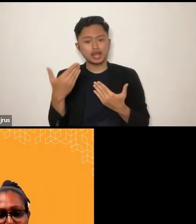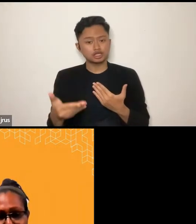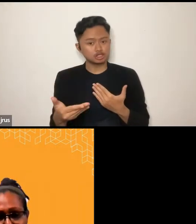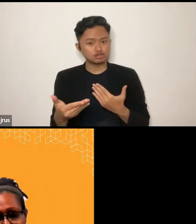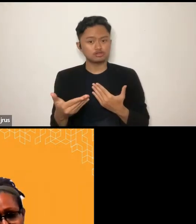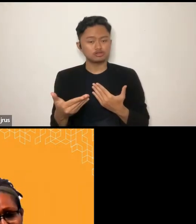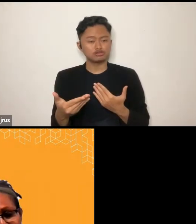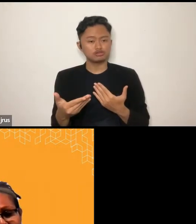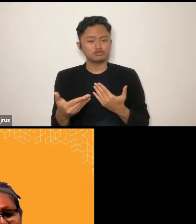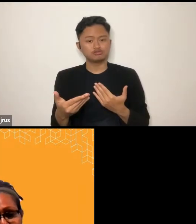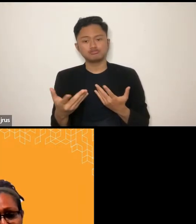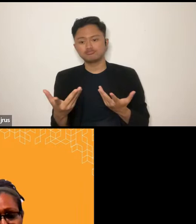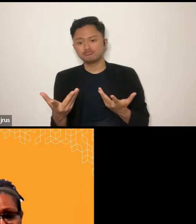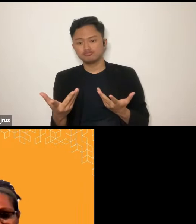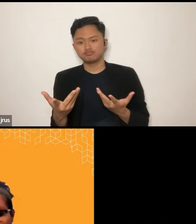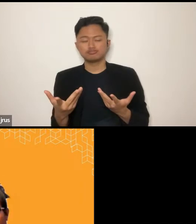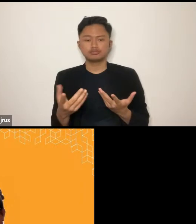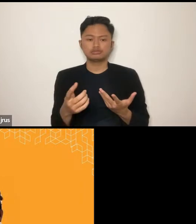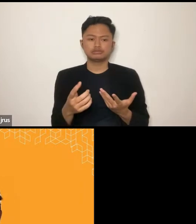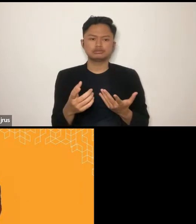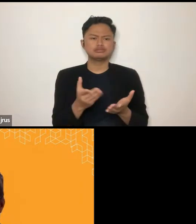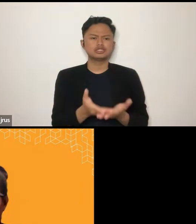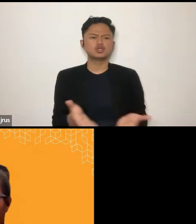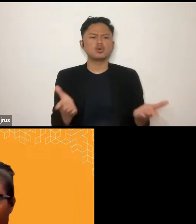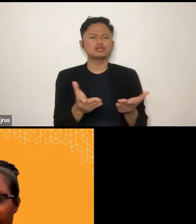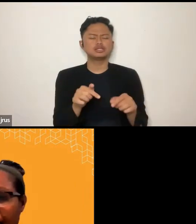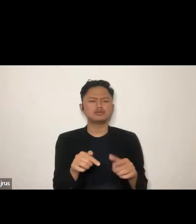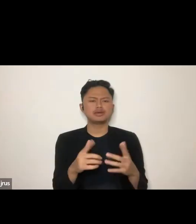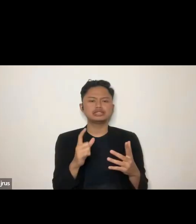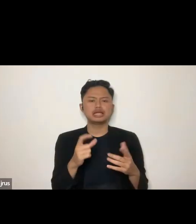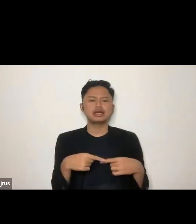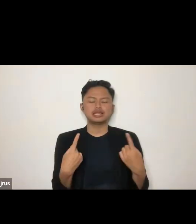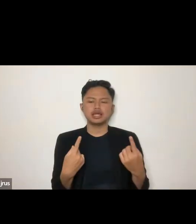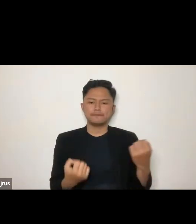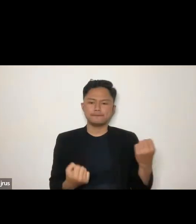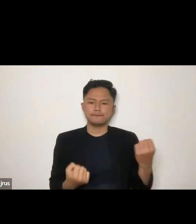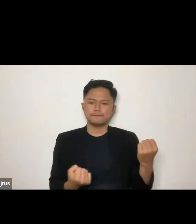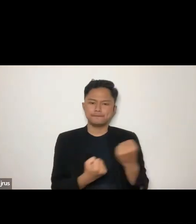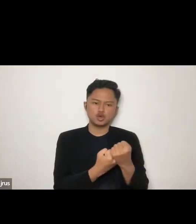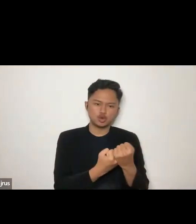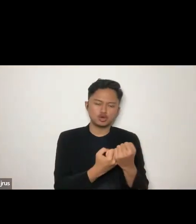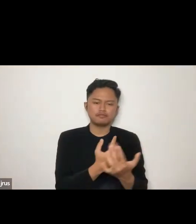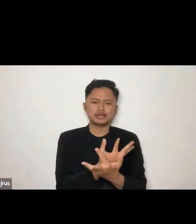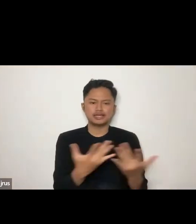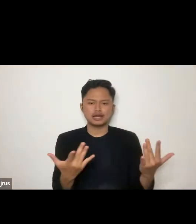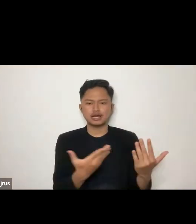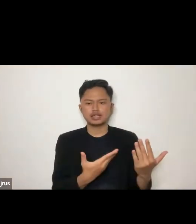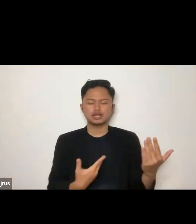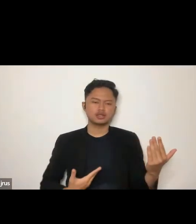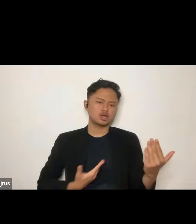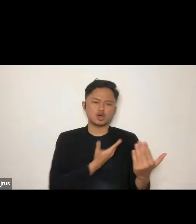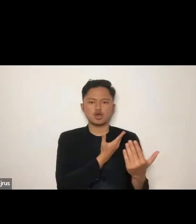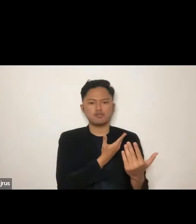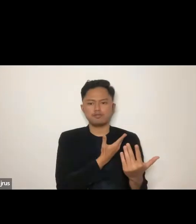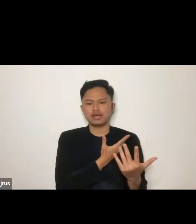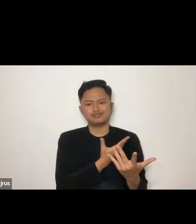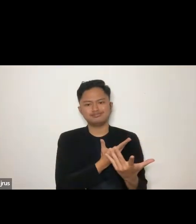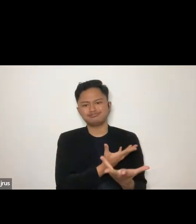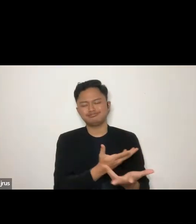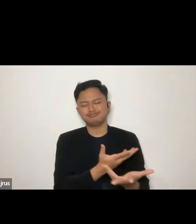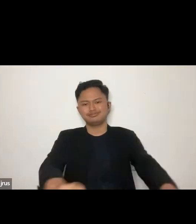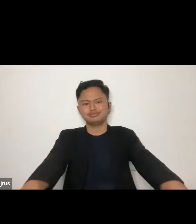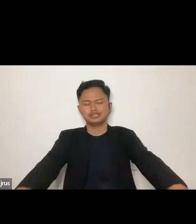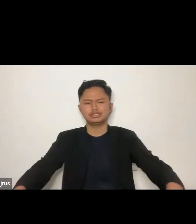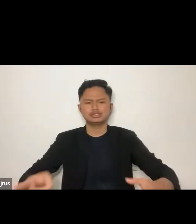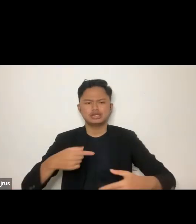Arul Prakash. How in reality we can support victims of arbitrary arrest and torture? I realize some of the lawyers